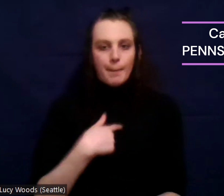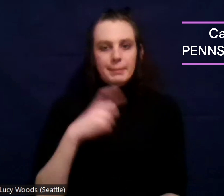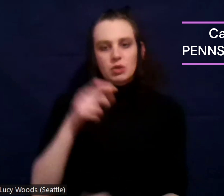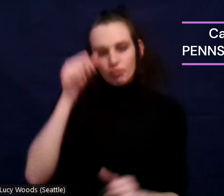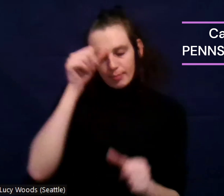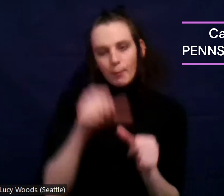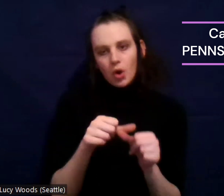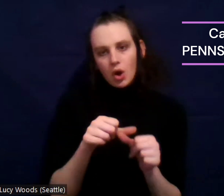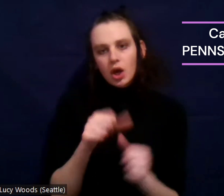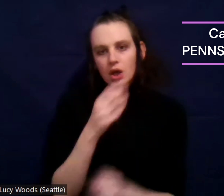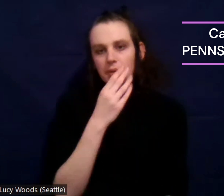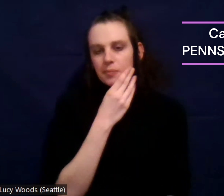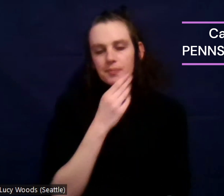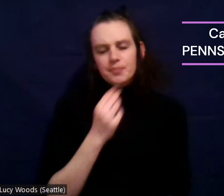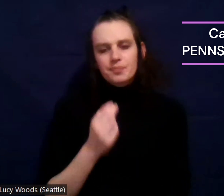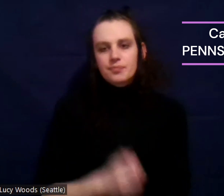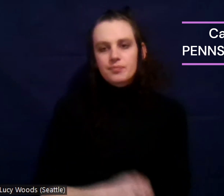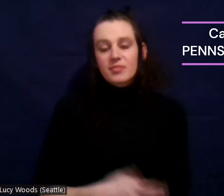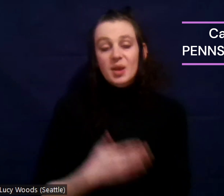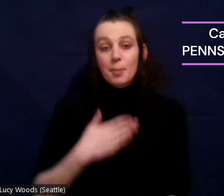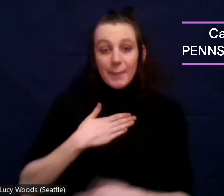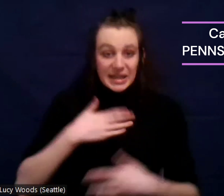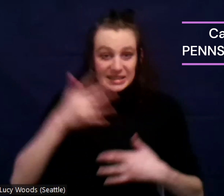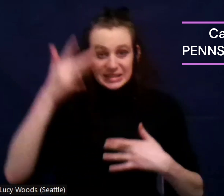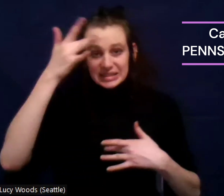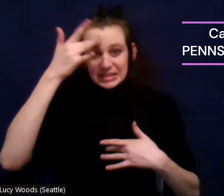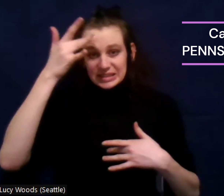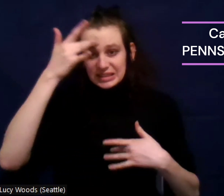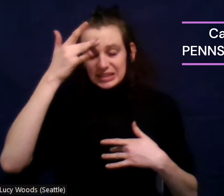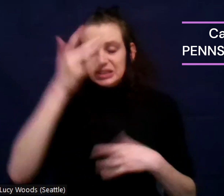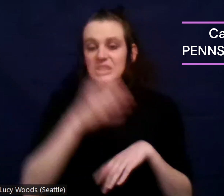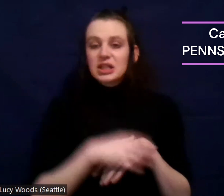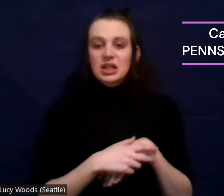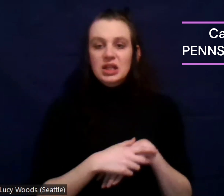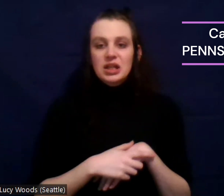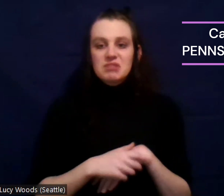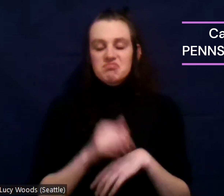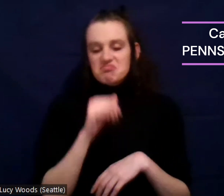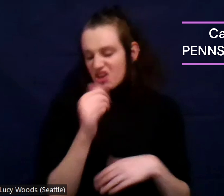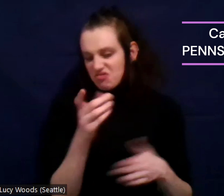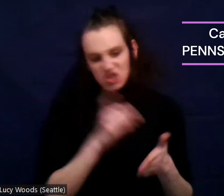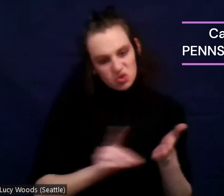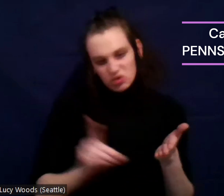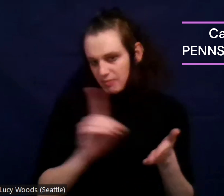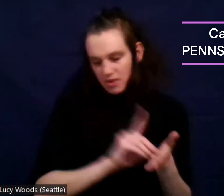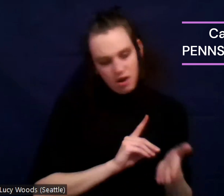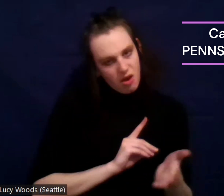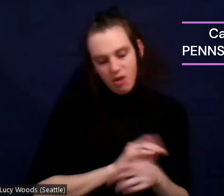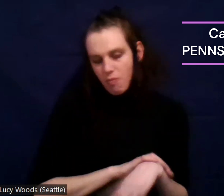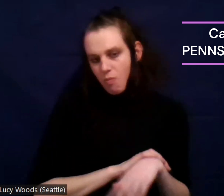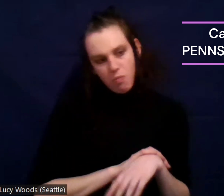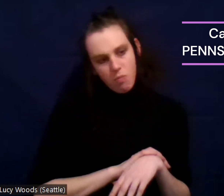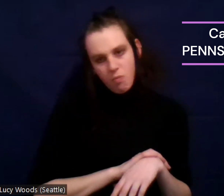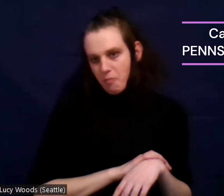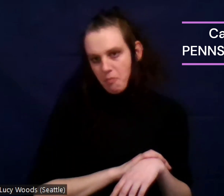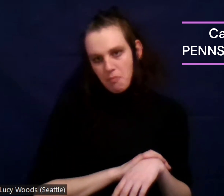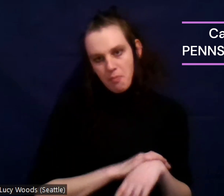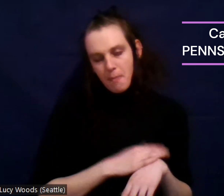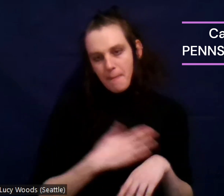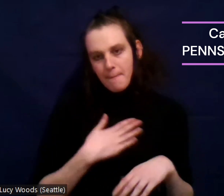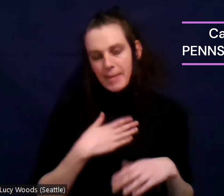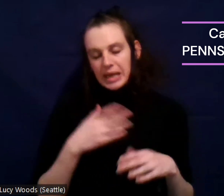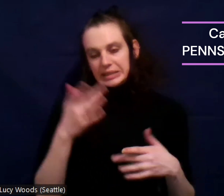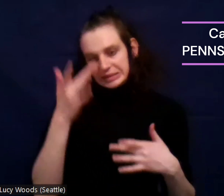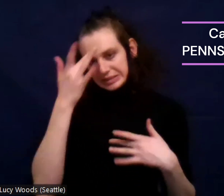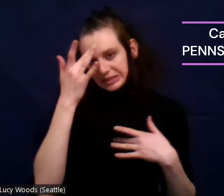because, my disease, doesn't discriminate. It doesn't, my disease will always show up